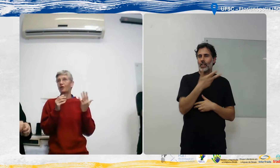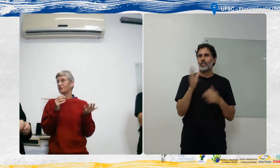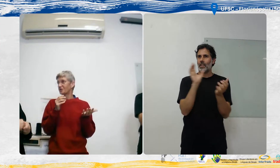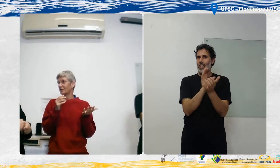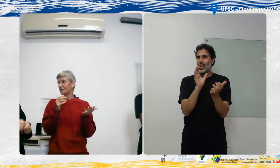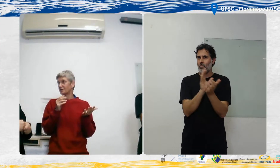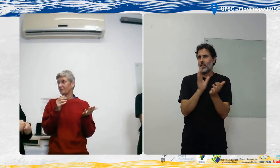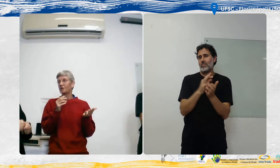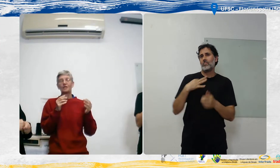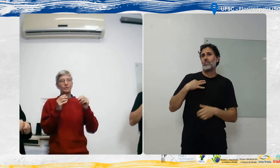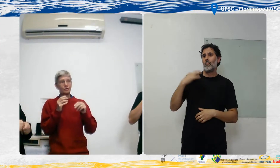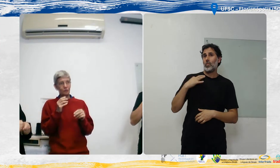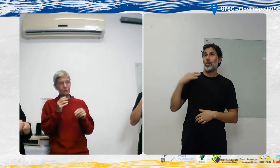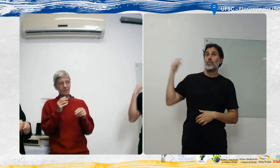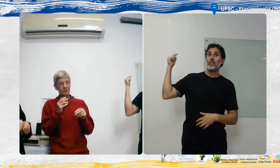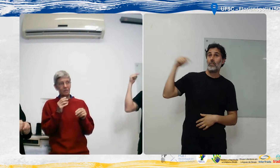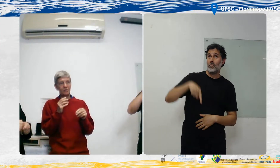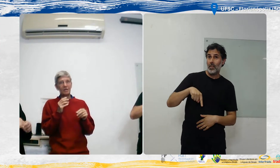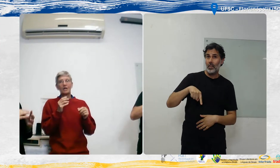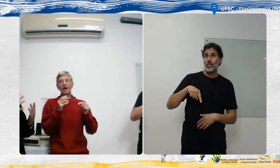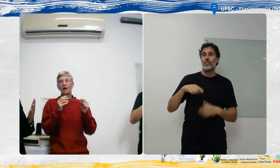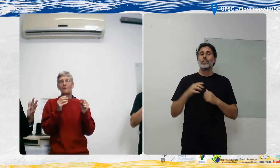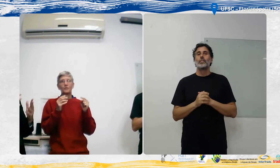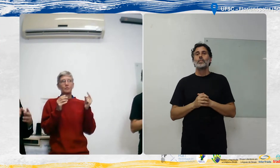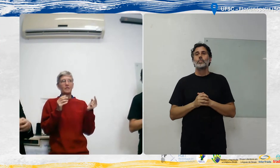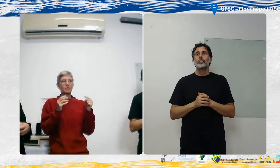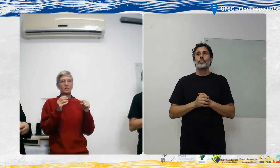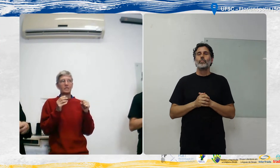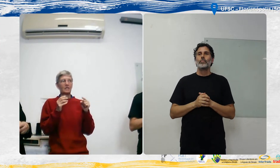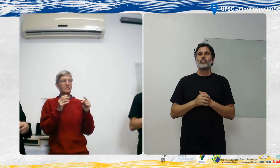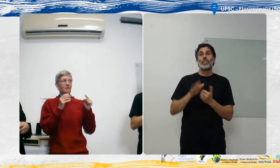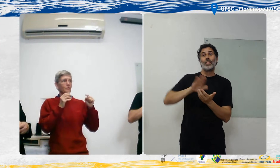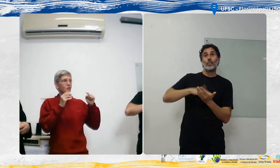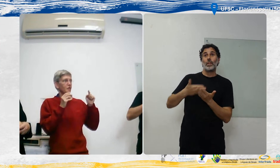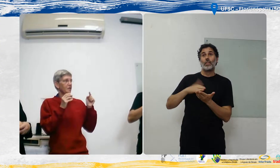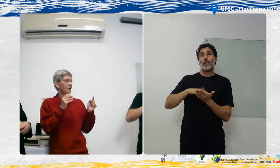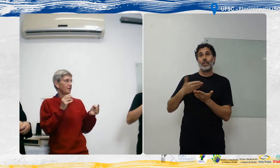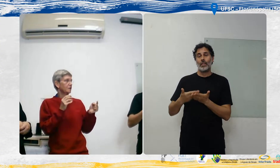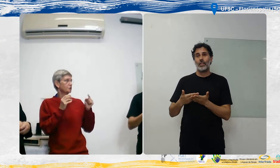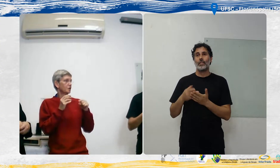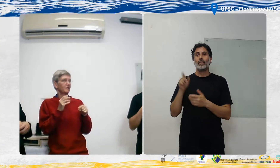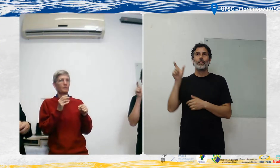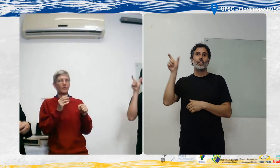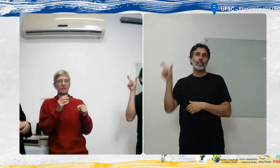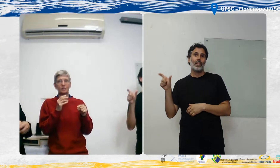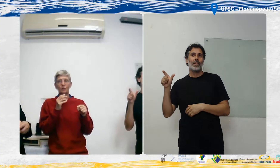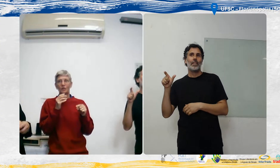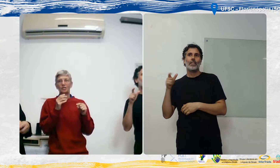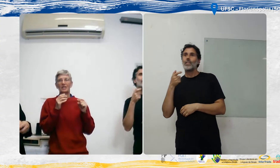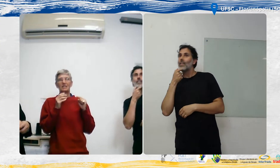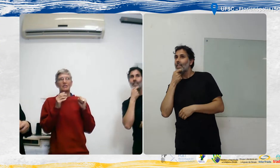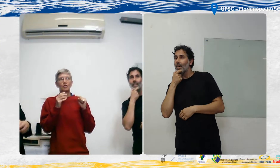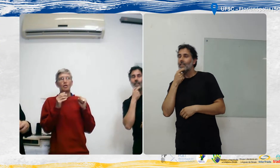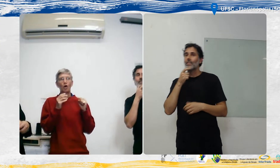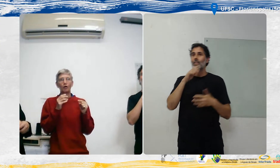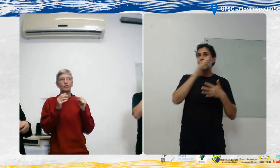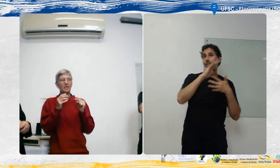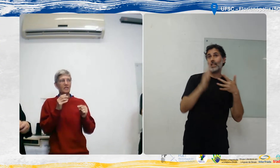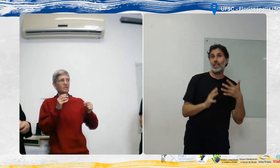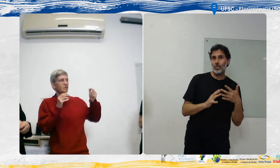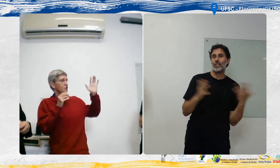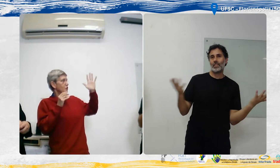all volunteered to do this, to be translating between English and Libras, which is